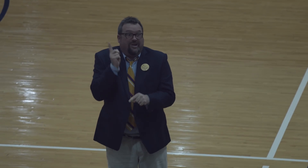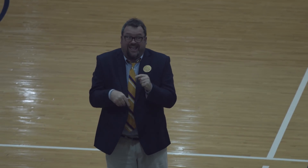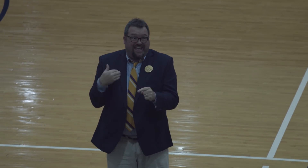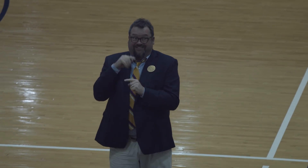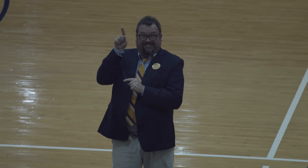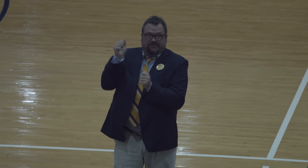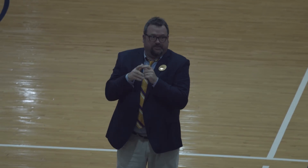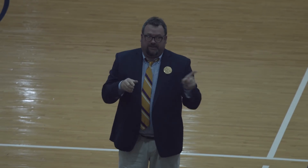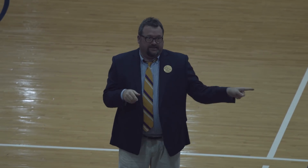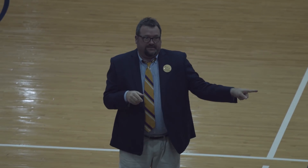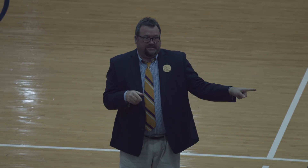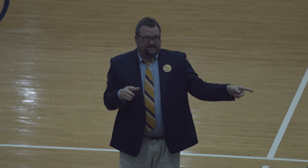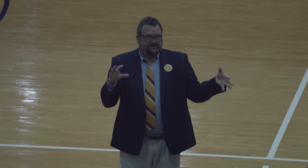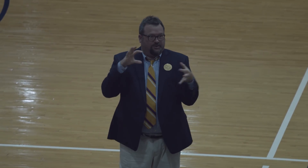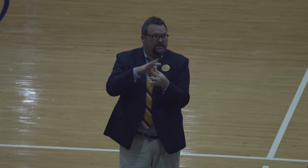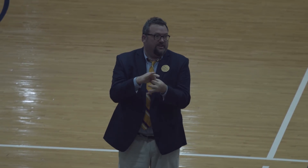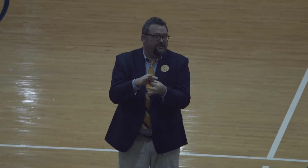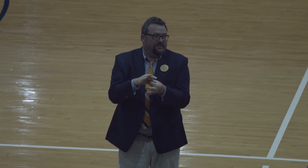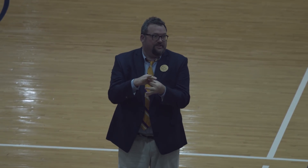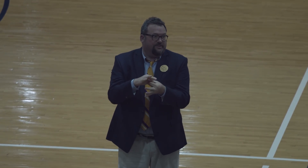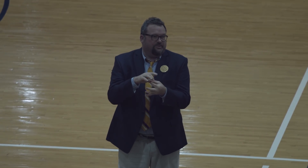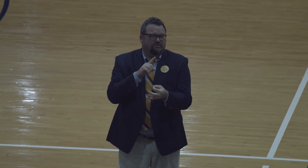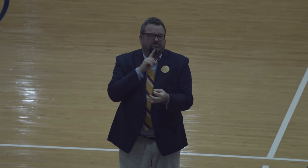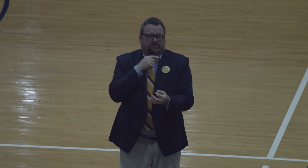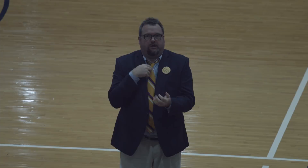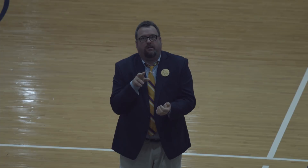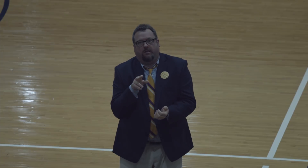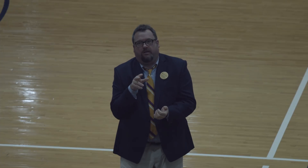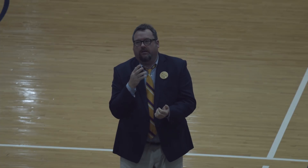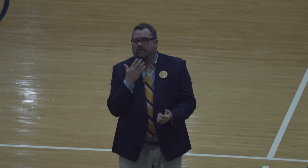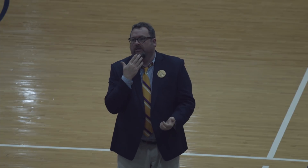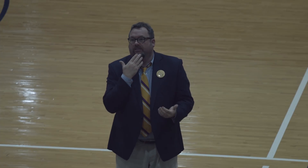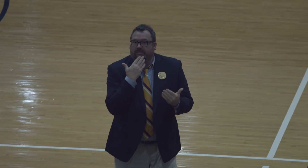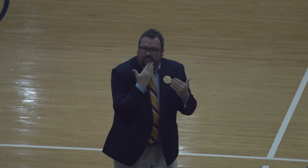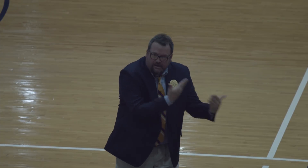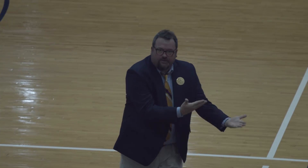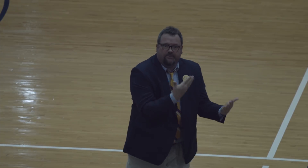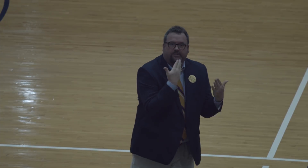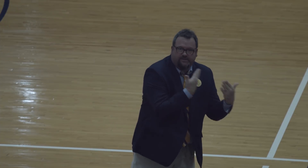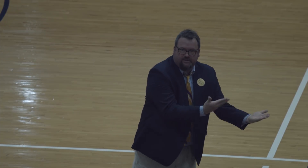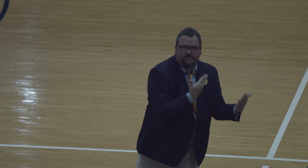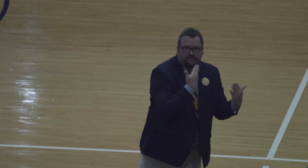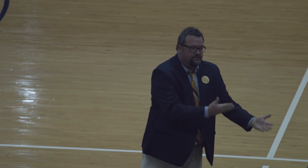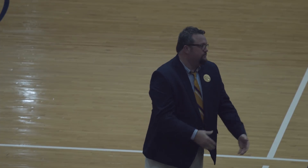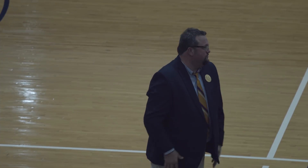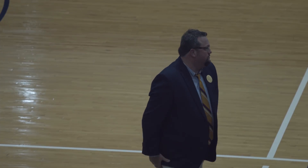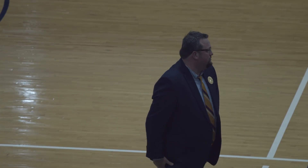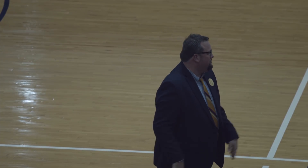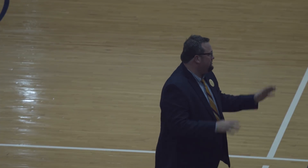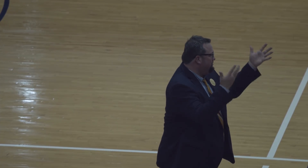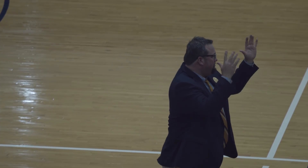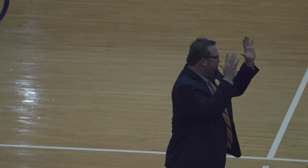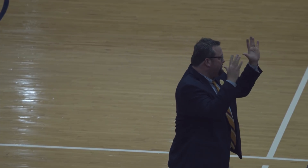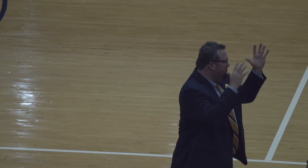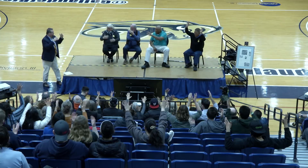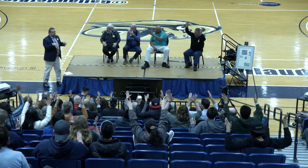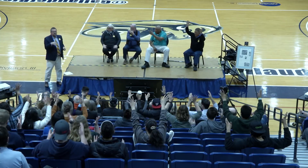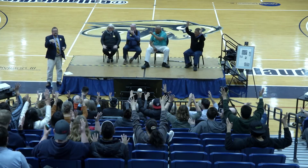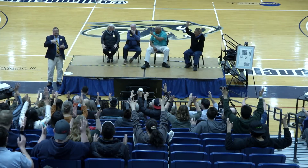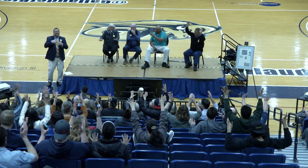this intellectualization of the movement rests on the shoulders of the amazing work of all of these panelists and the other unsung heroes.